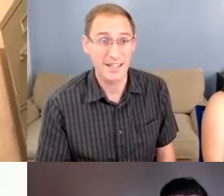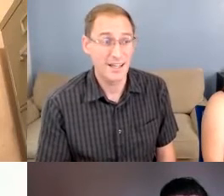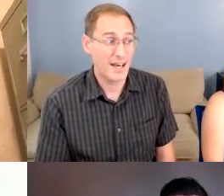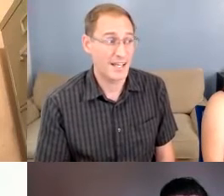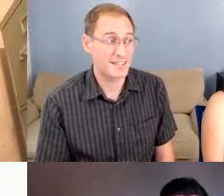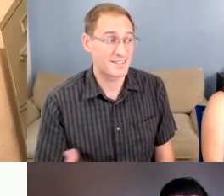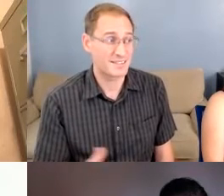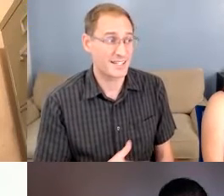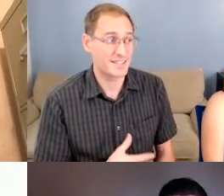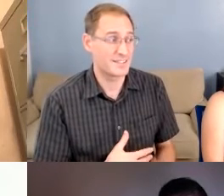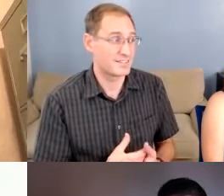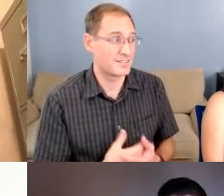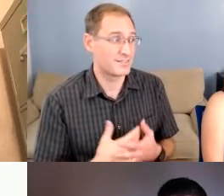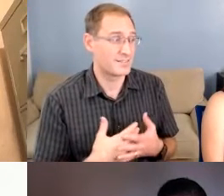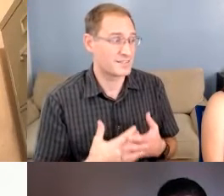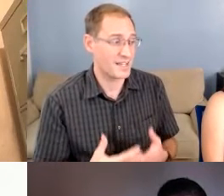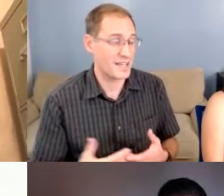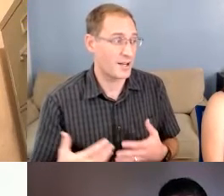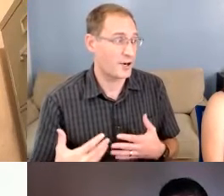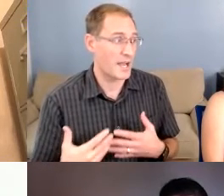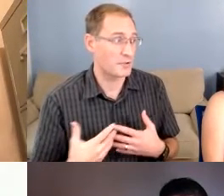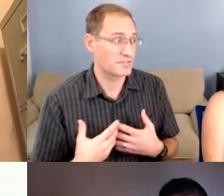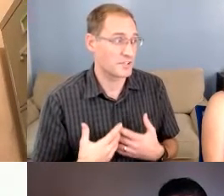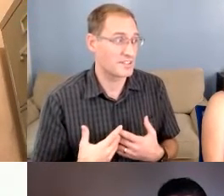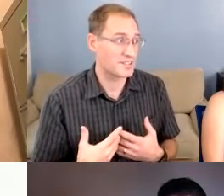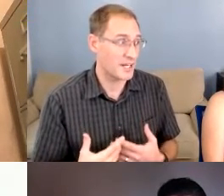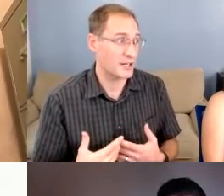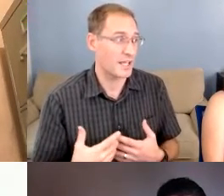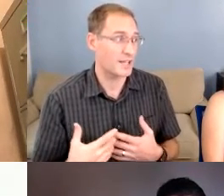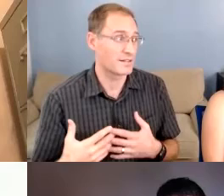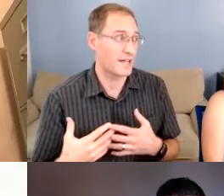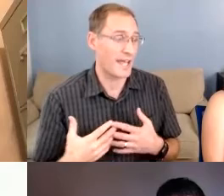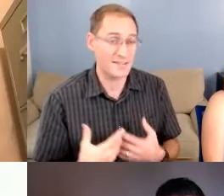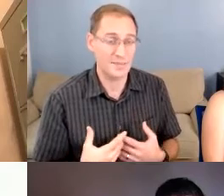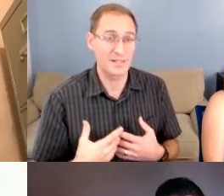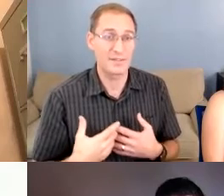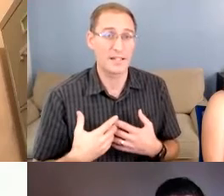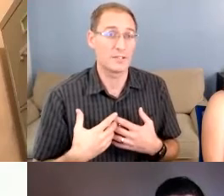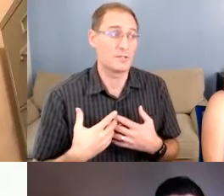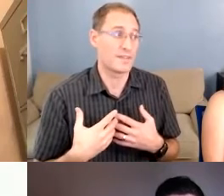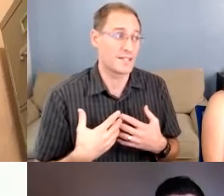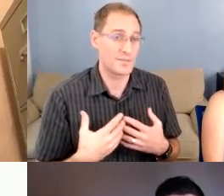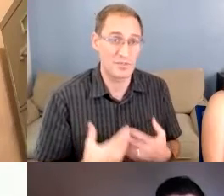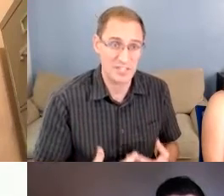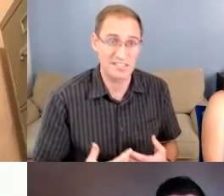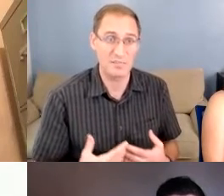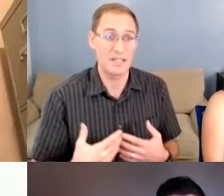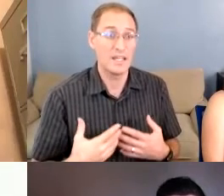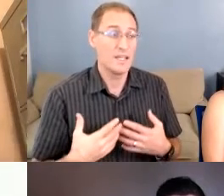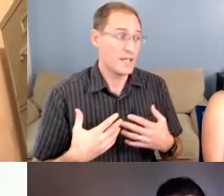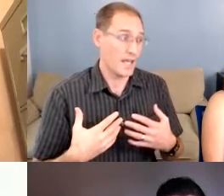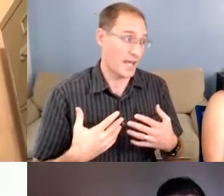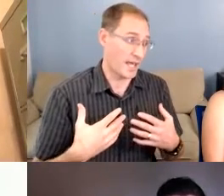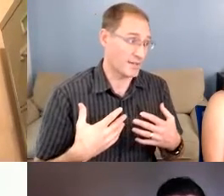Like I could say, oh, I was really scared and I had something of value, and then somebody was chasing